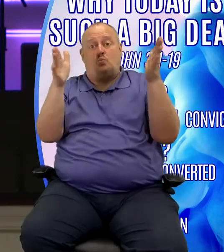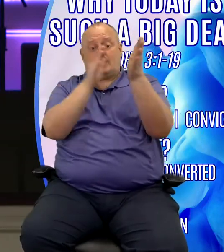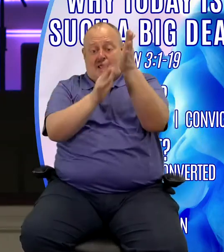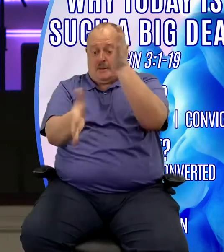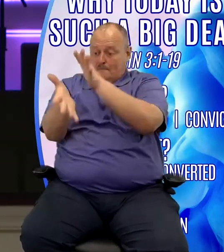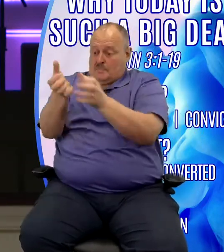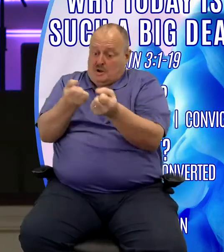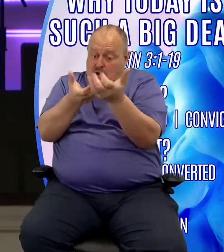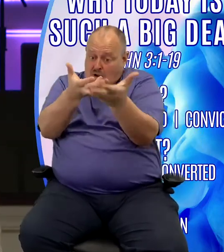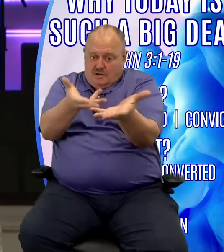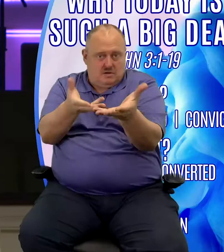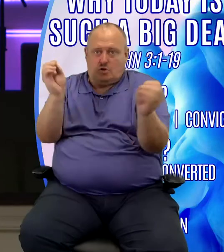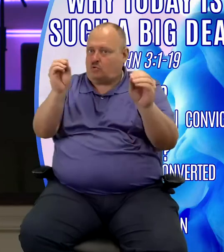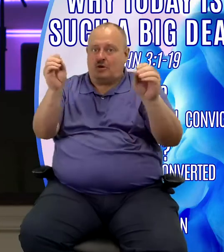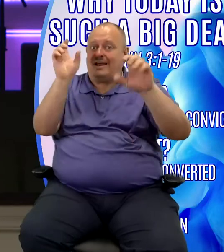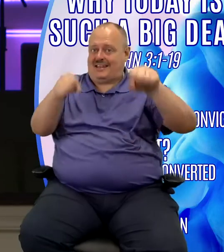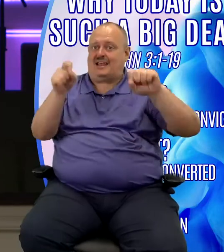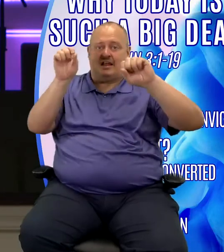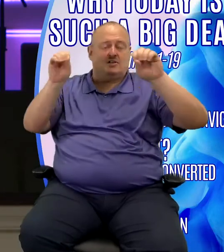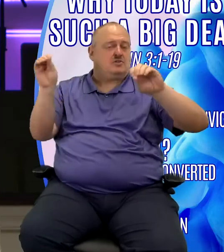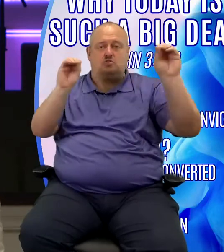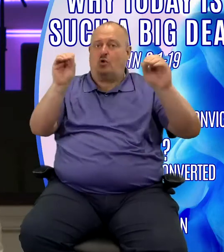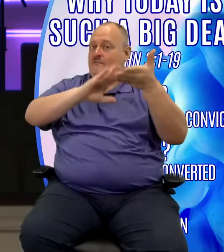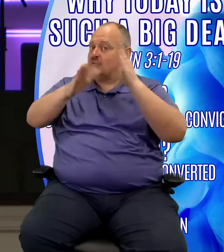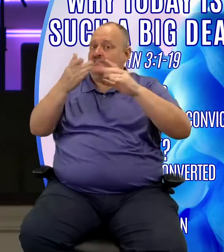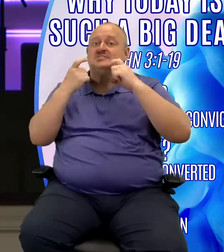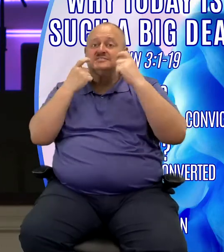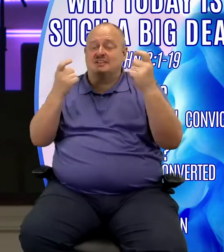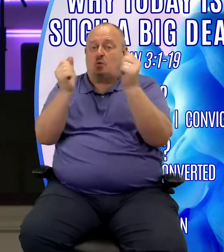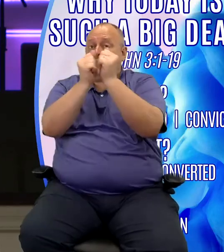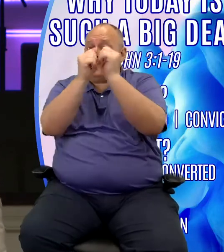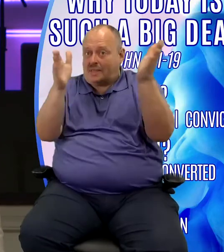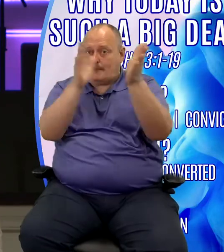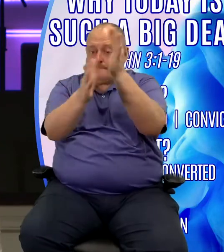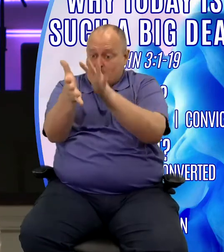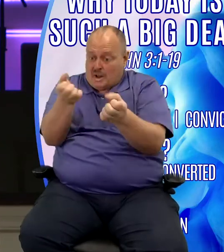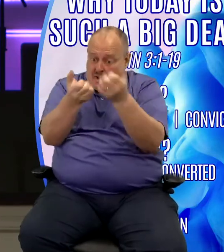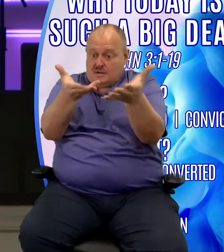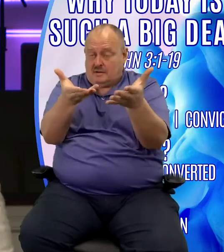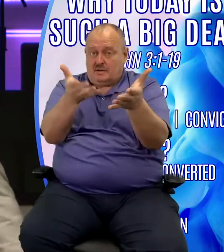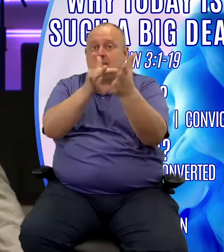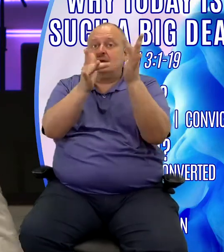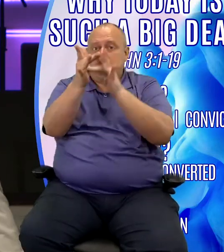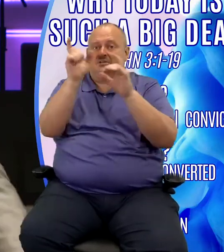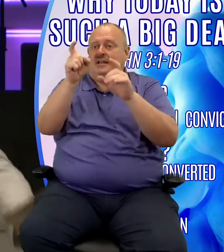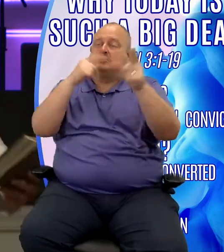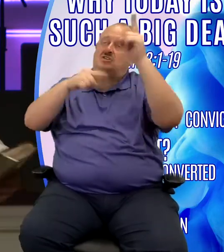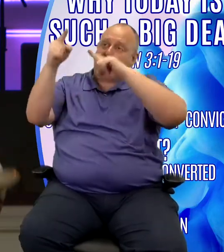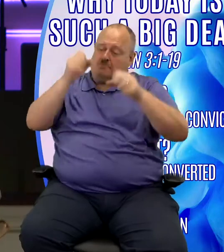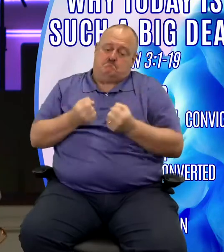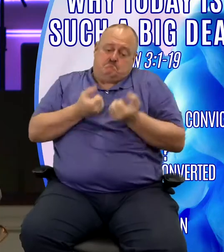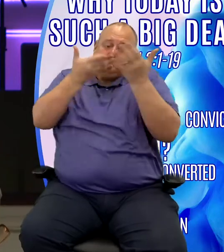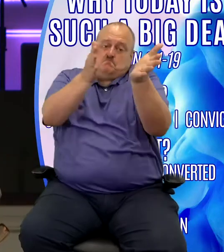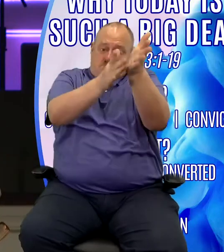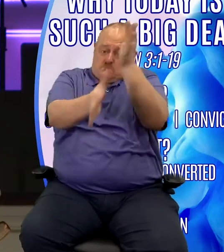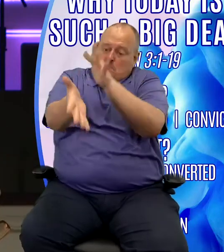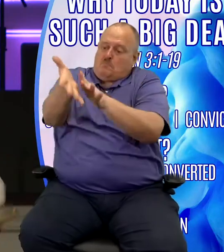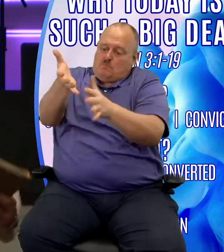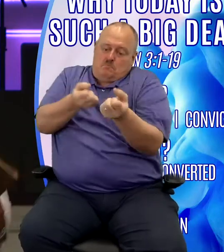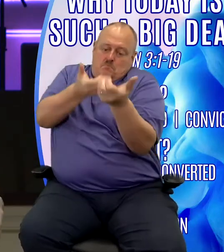blood, there can be no remission of sins. Jesus Christ had to come and give of himself, shed his